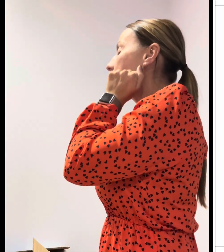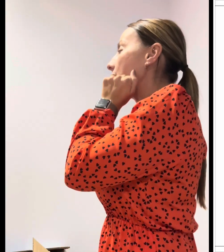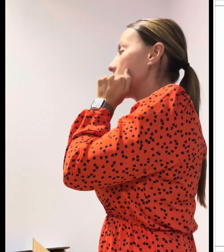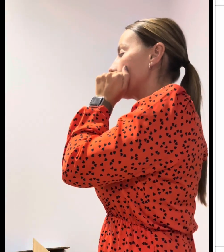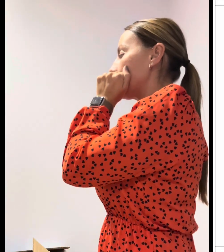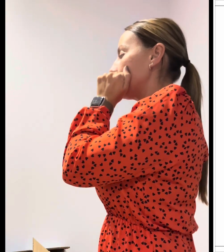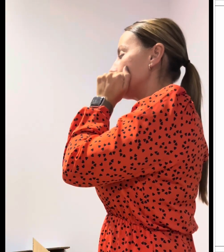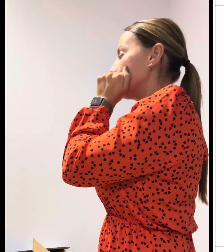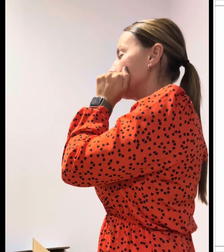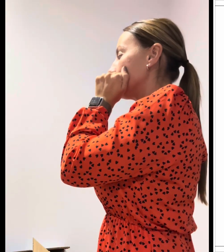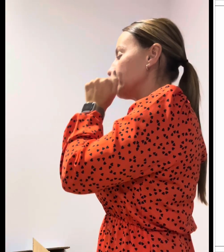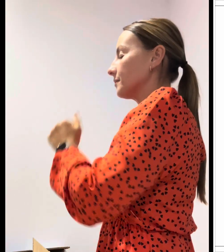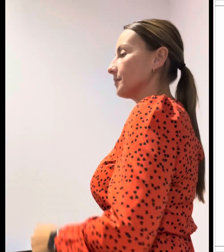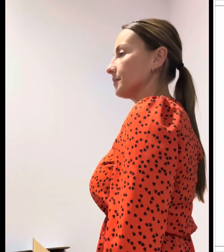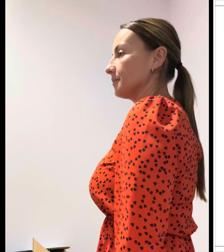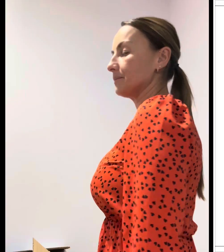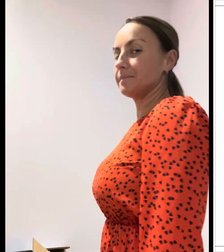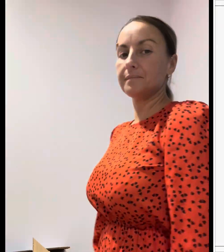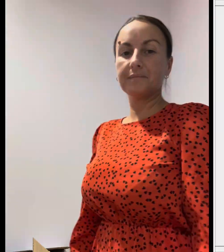black.